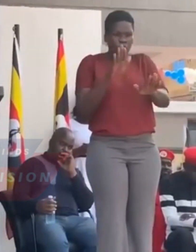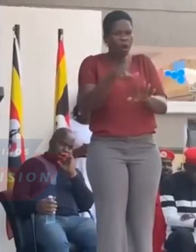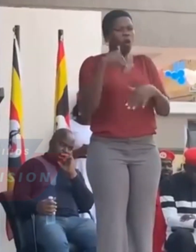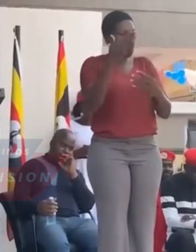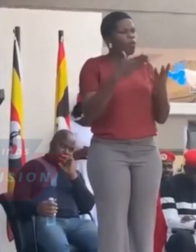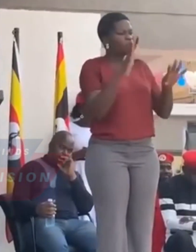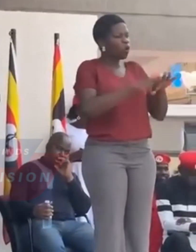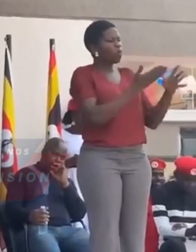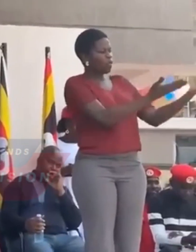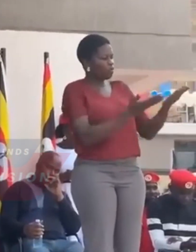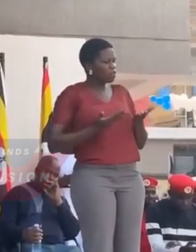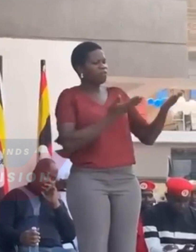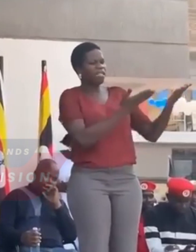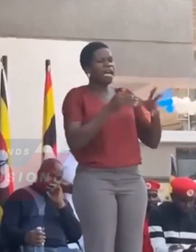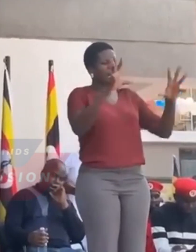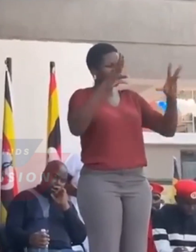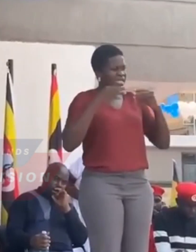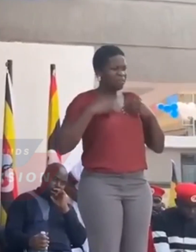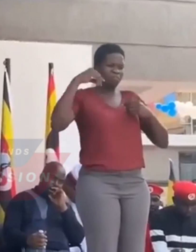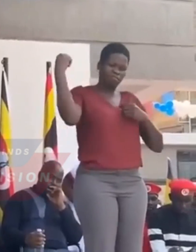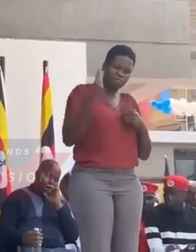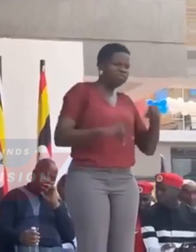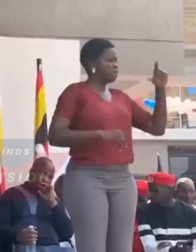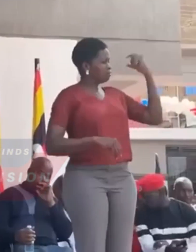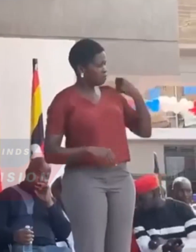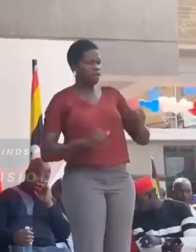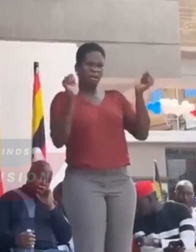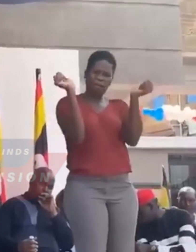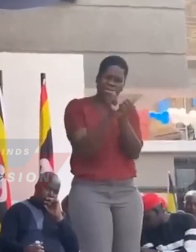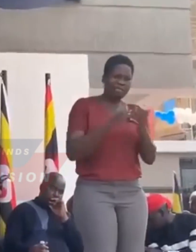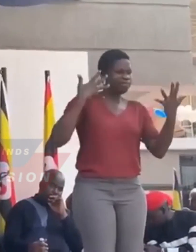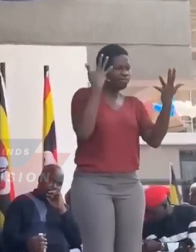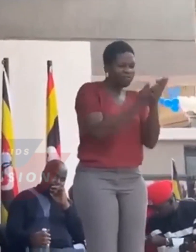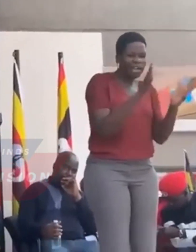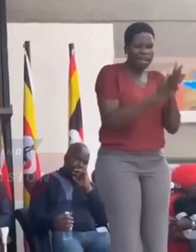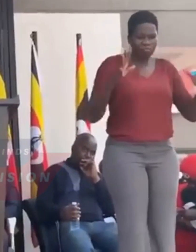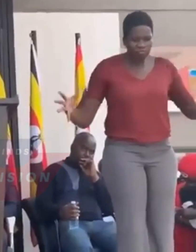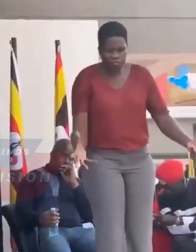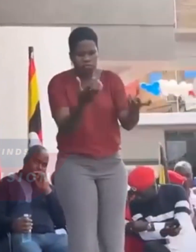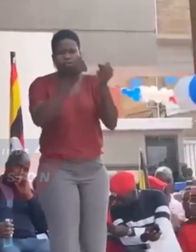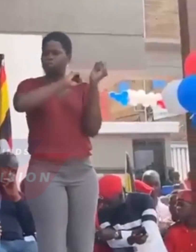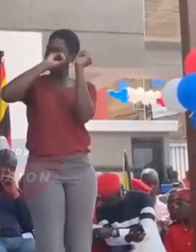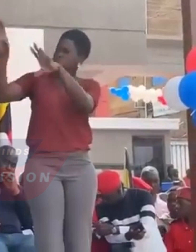the receiving end of the brutality, the beatings, the prison, and the abductions.